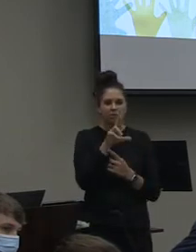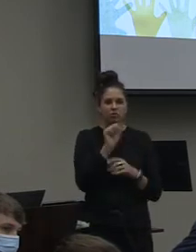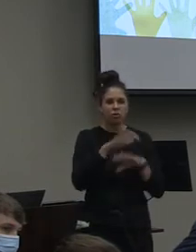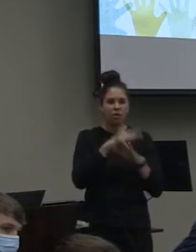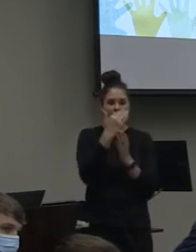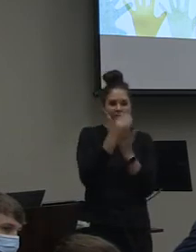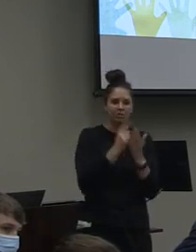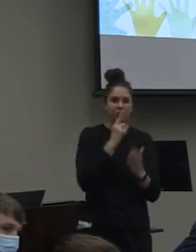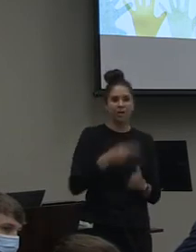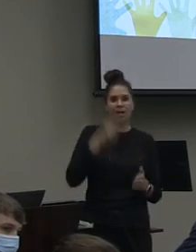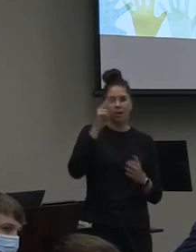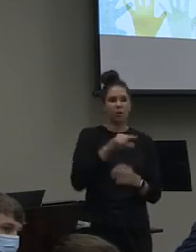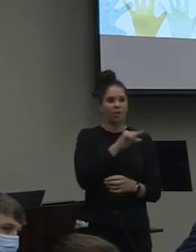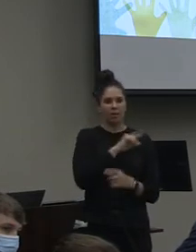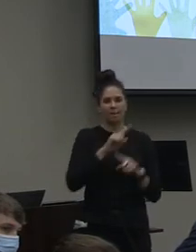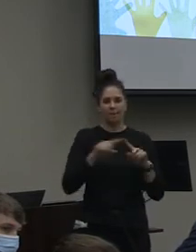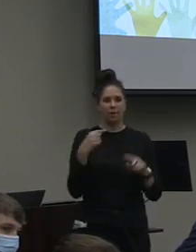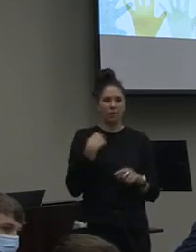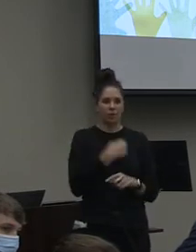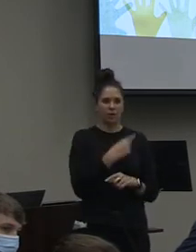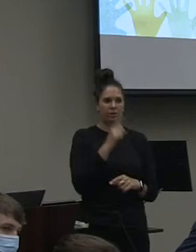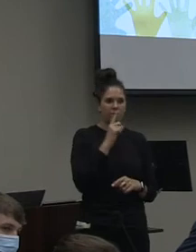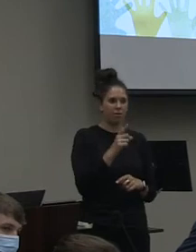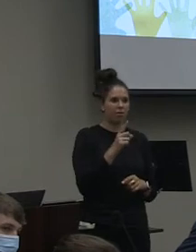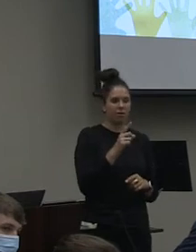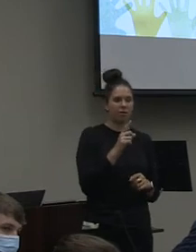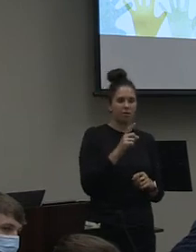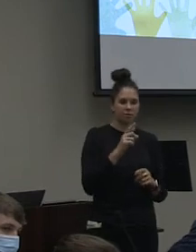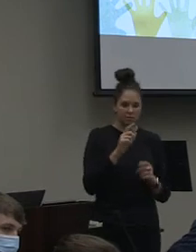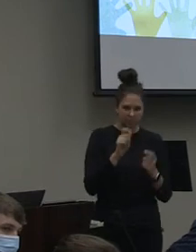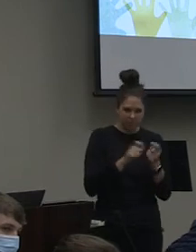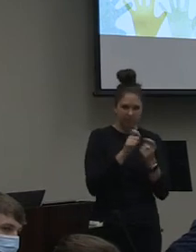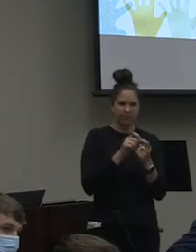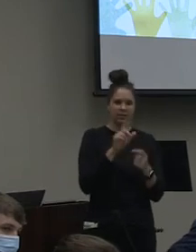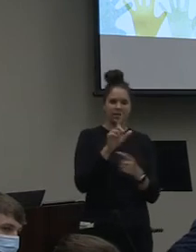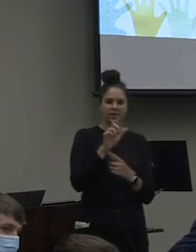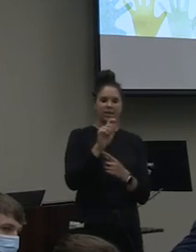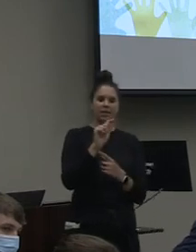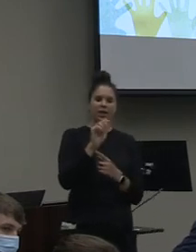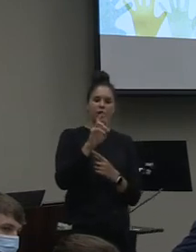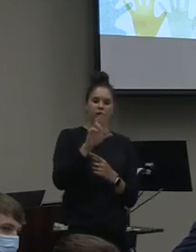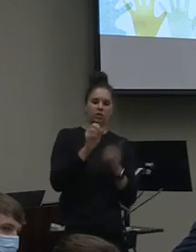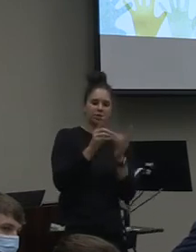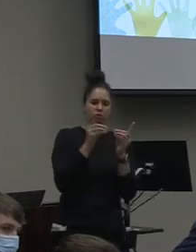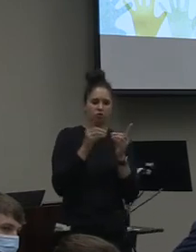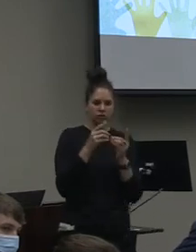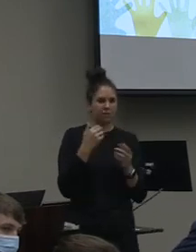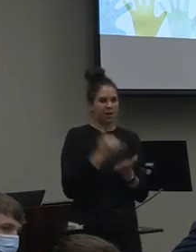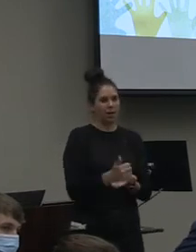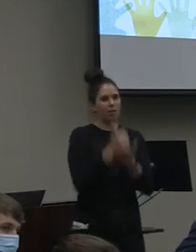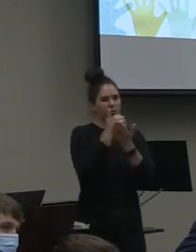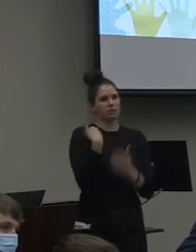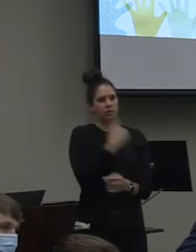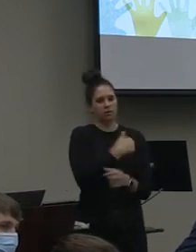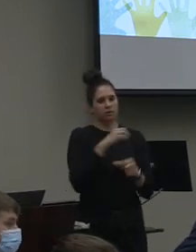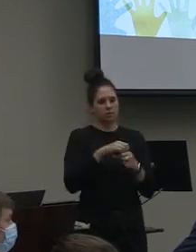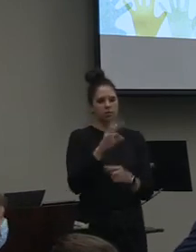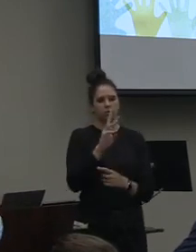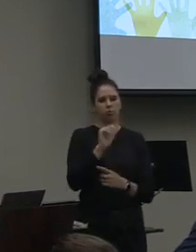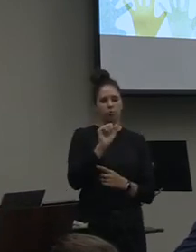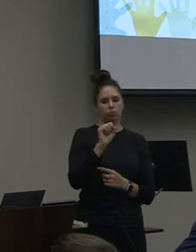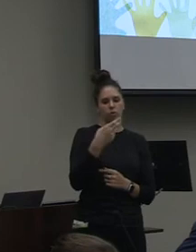we just specifically are a letters district. And it definitely has helped us to do that in Washington,